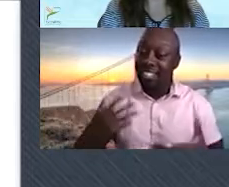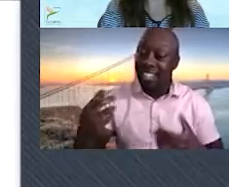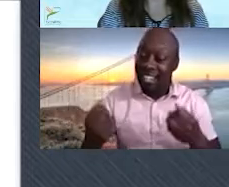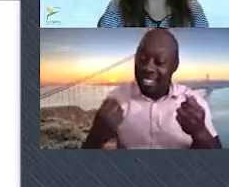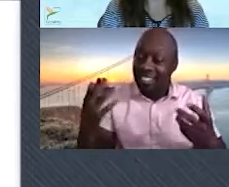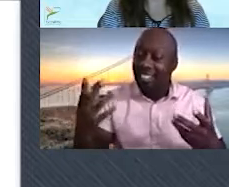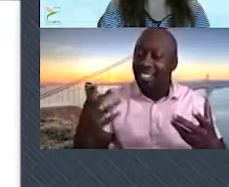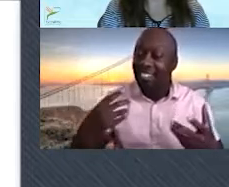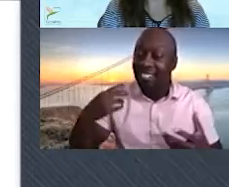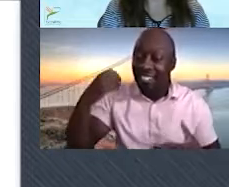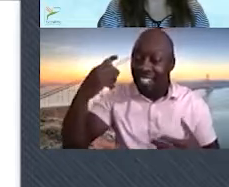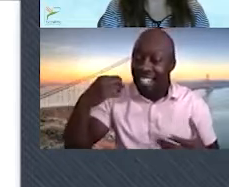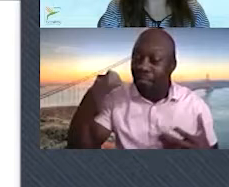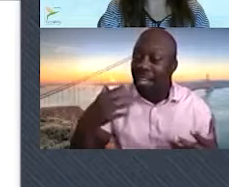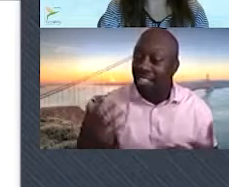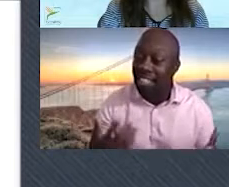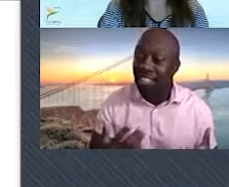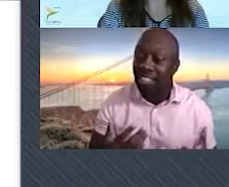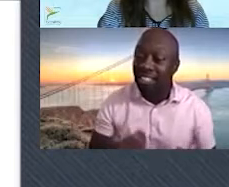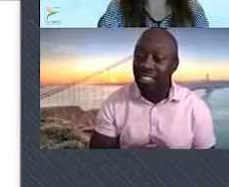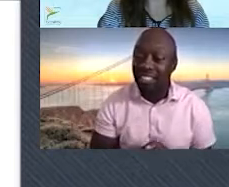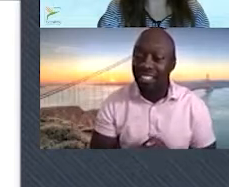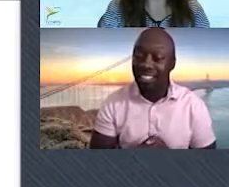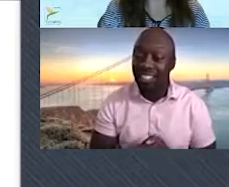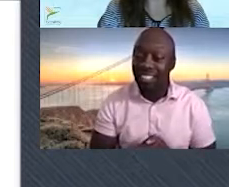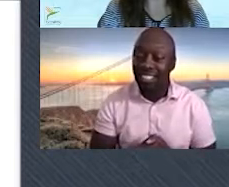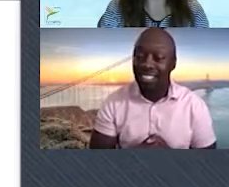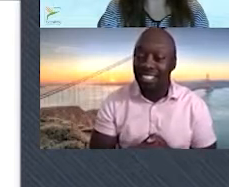That's enhancing that imagination.